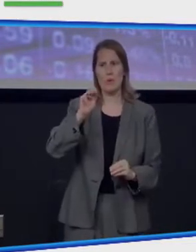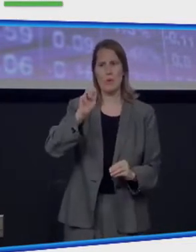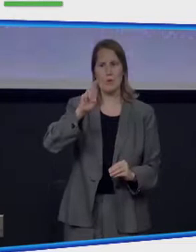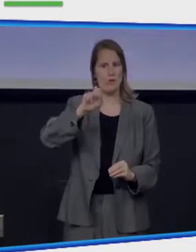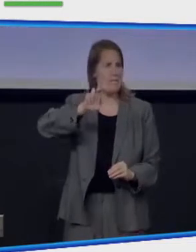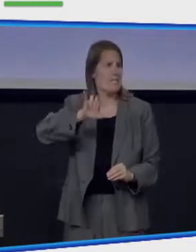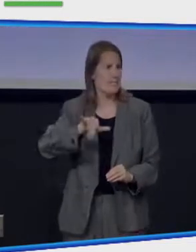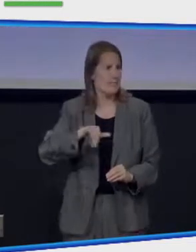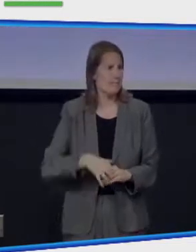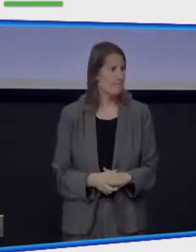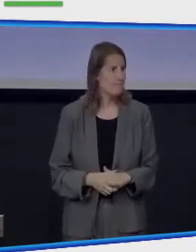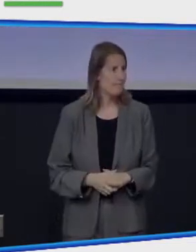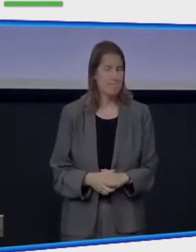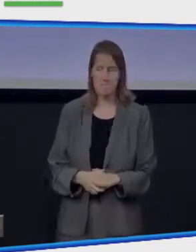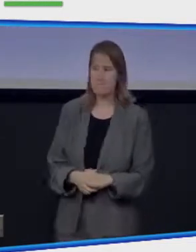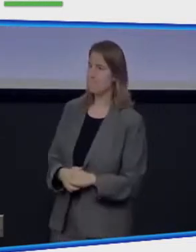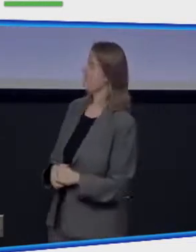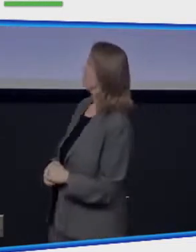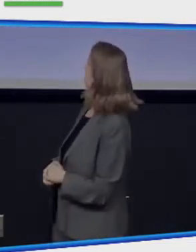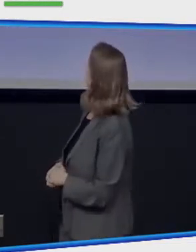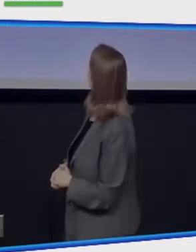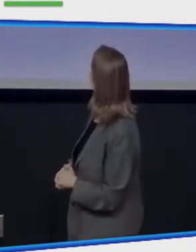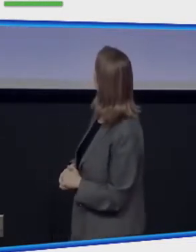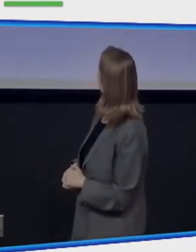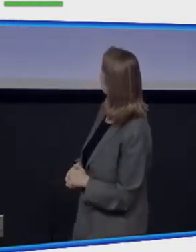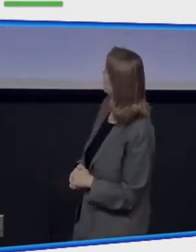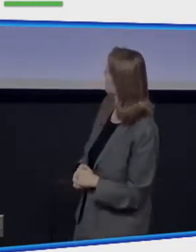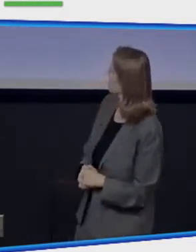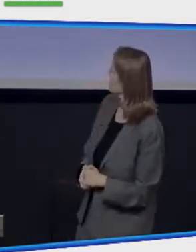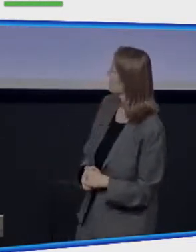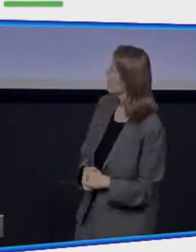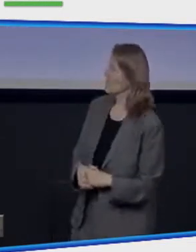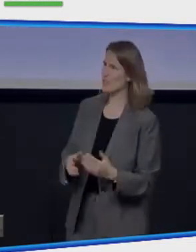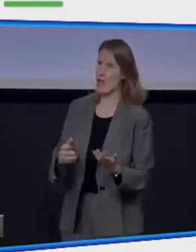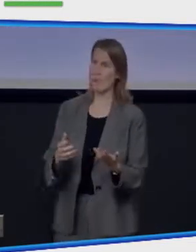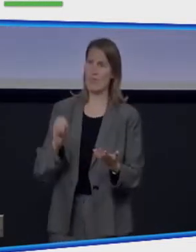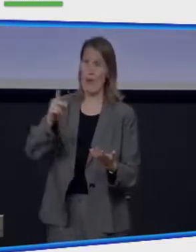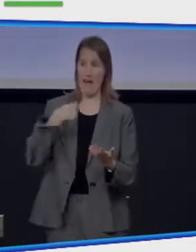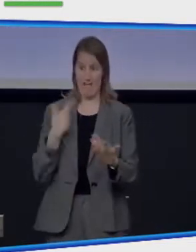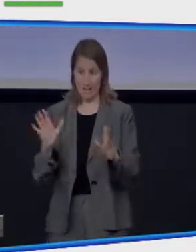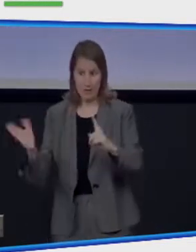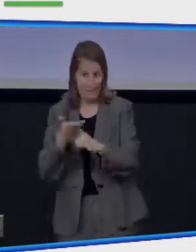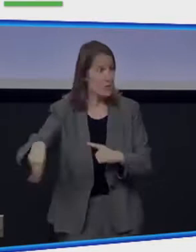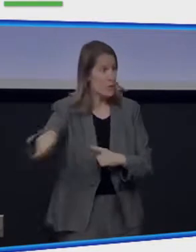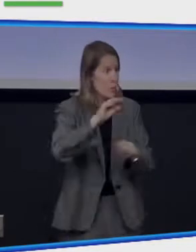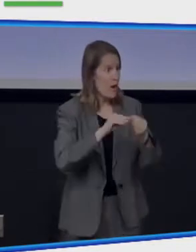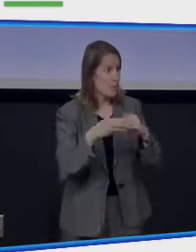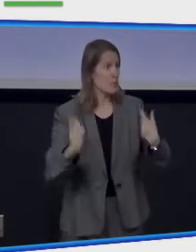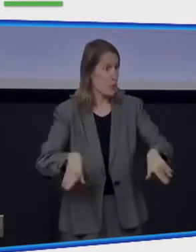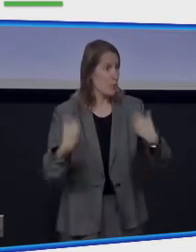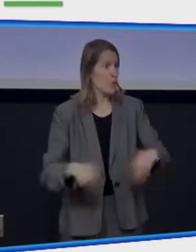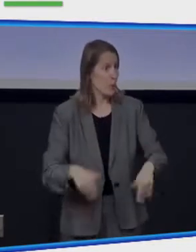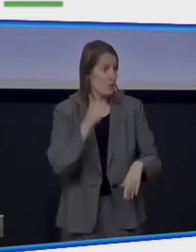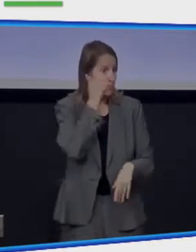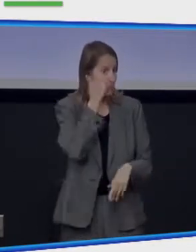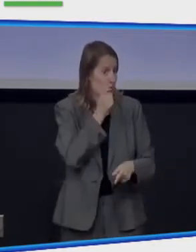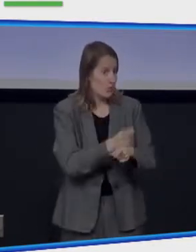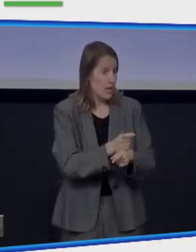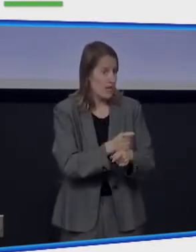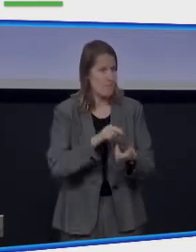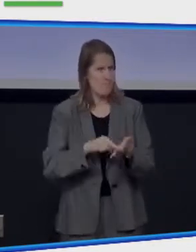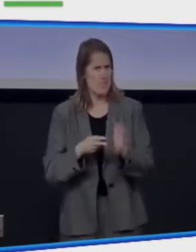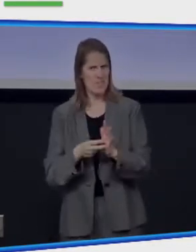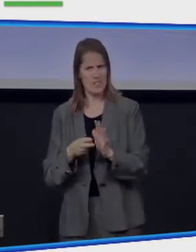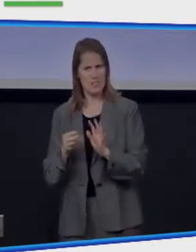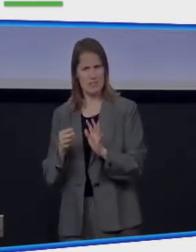us. So if we use numbers so frequently, if they guide our decision making, they should be fairly important